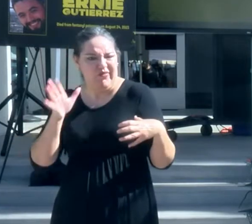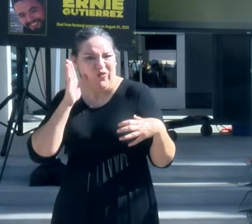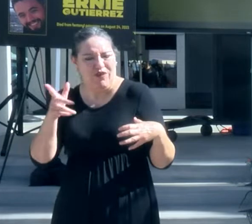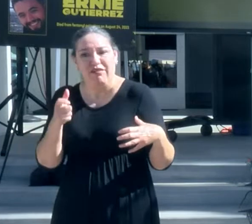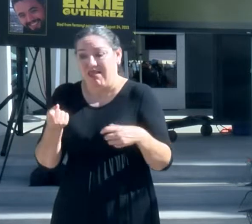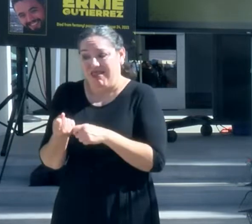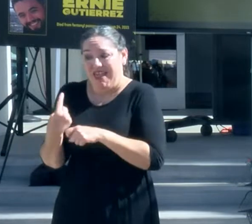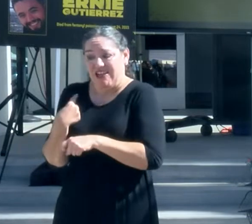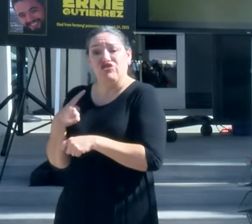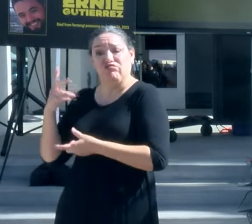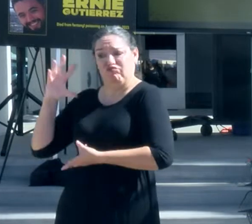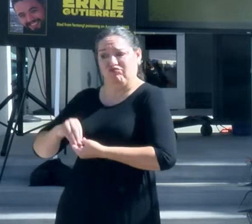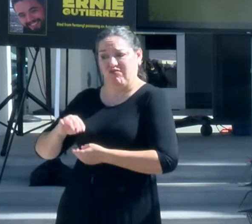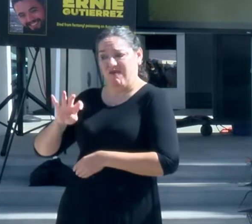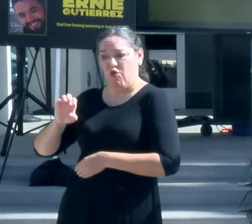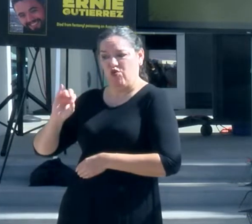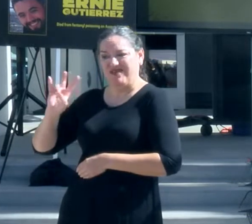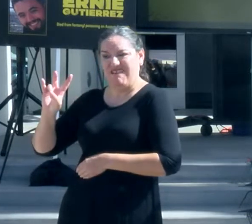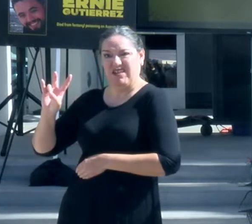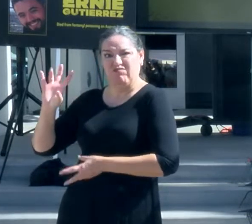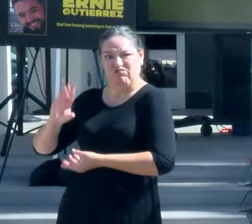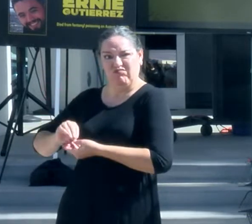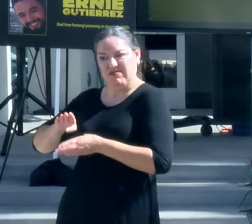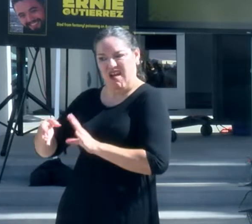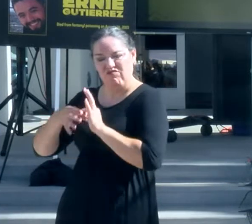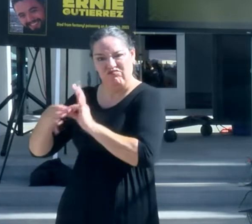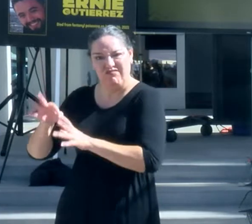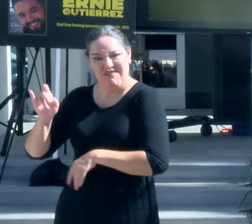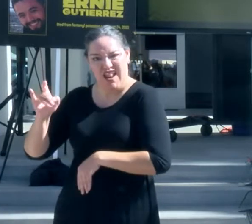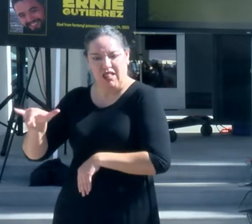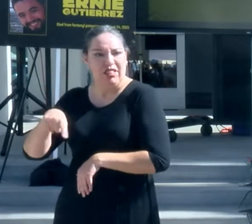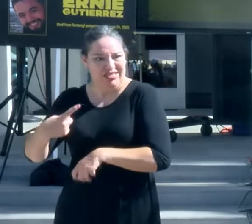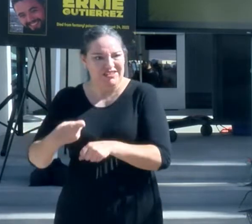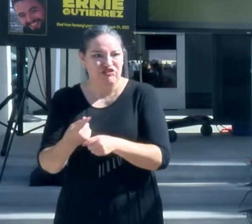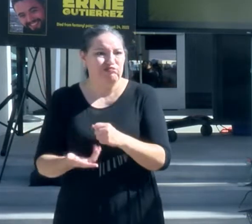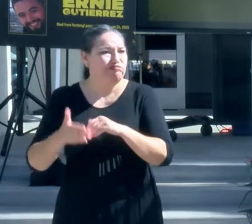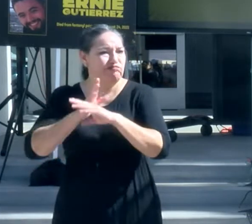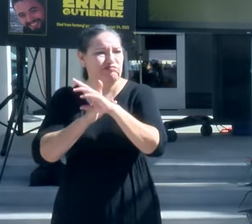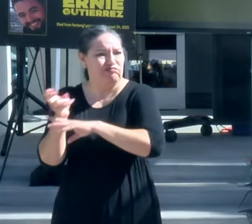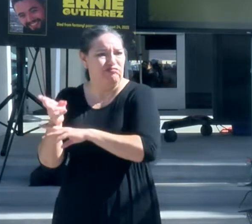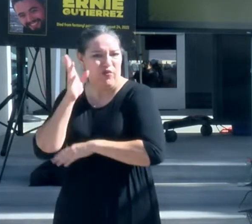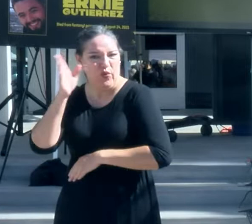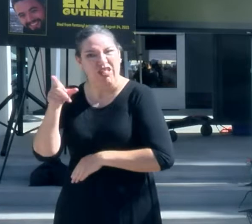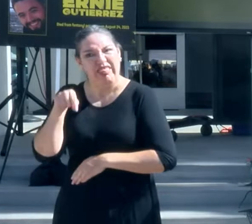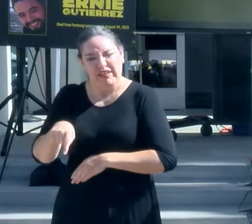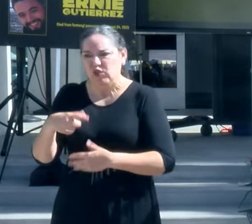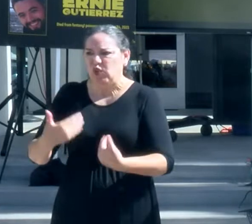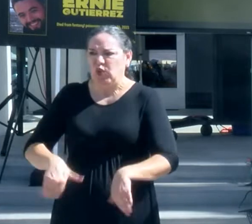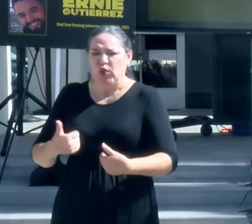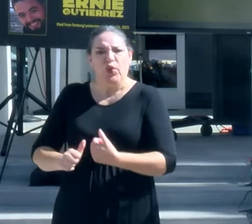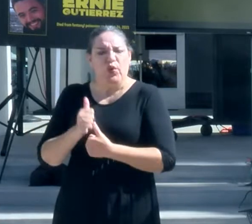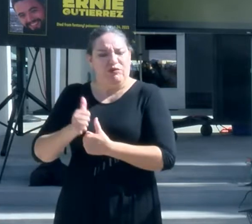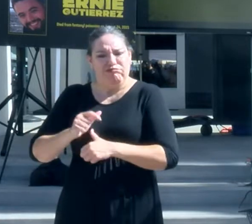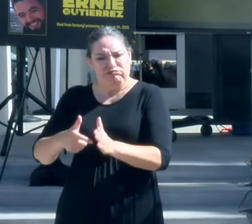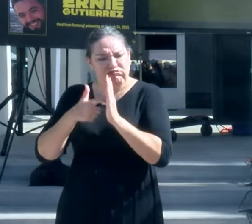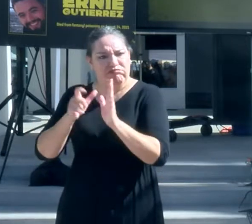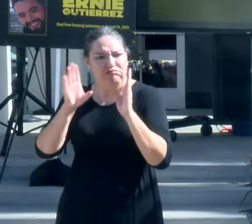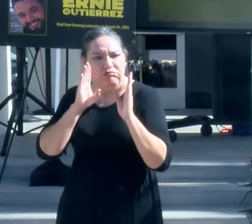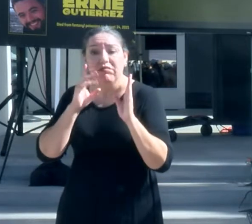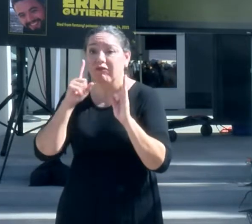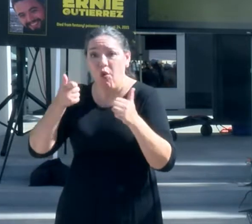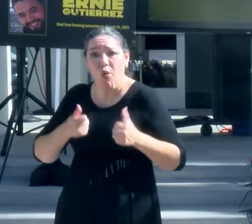death total of 407 people. This is an epidemic that demands our attention. In an attempt to combat this problem,